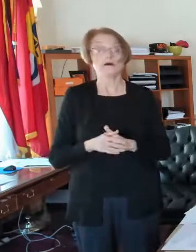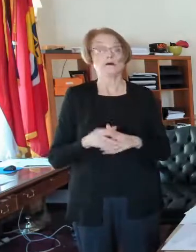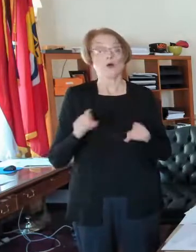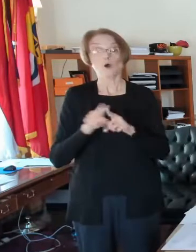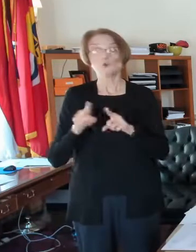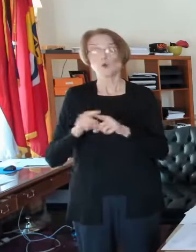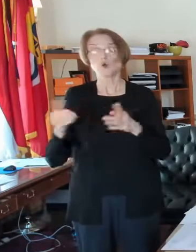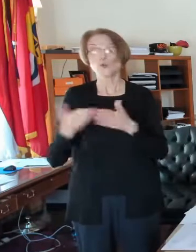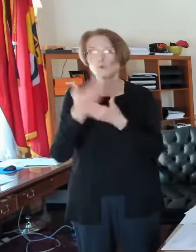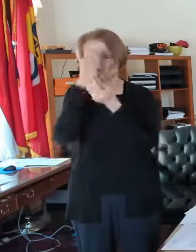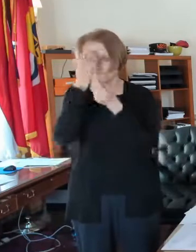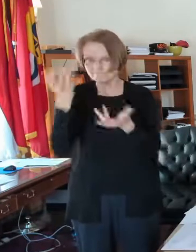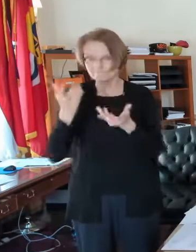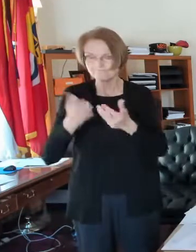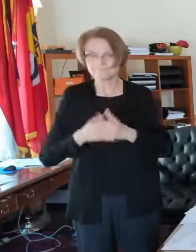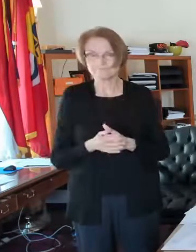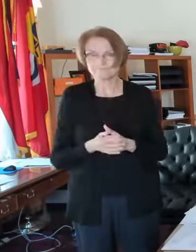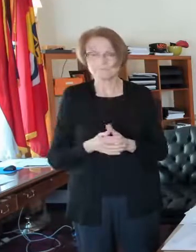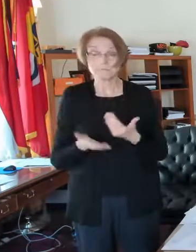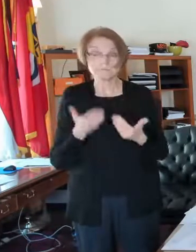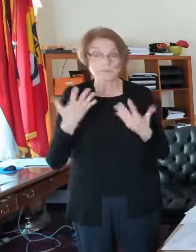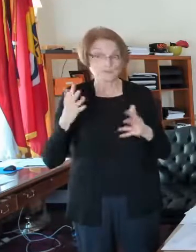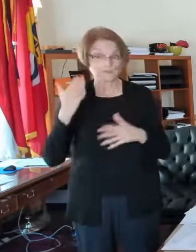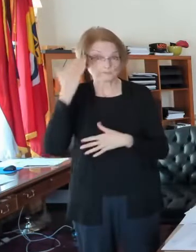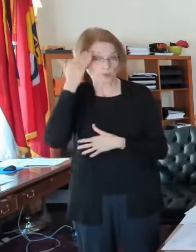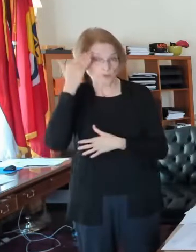news. You may already know this.